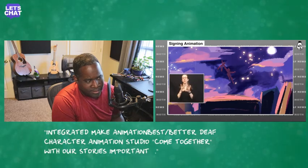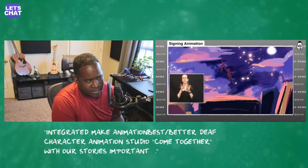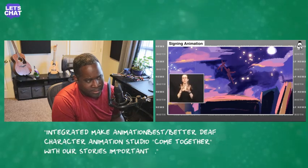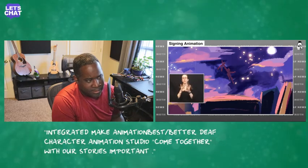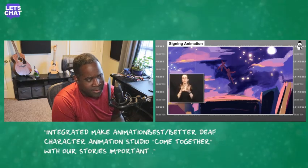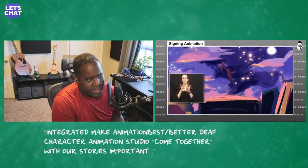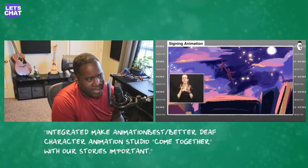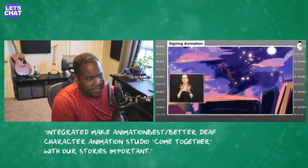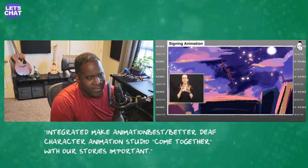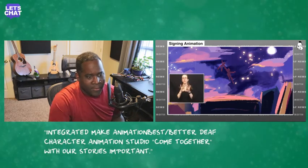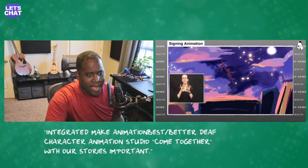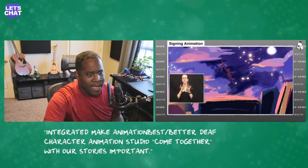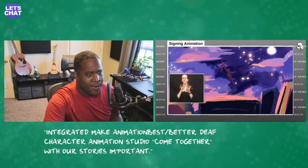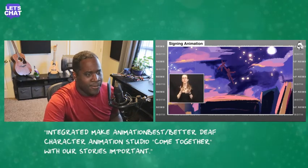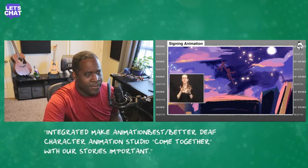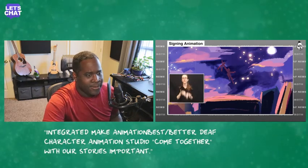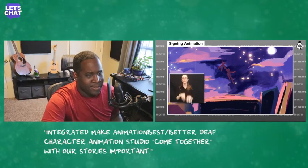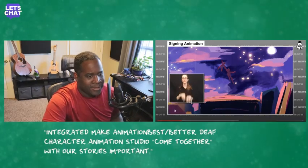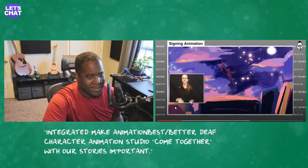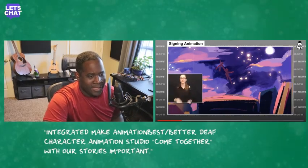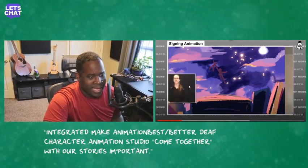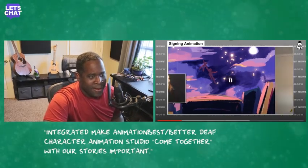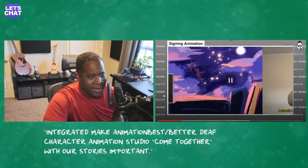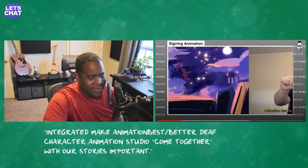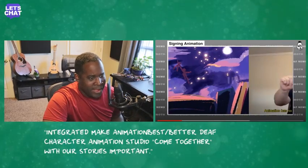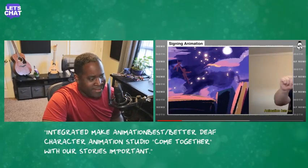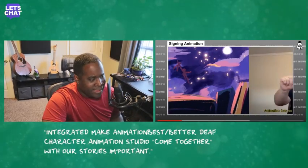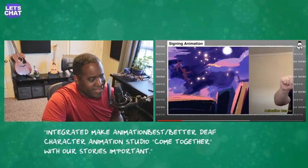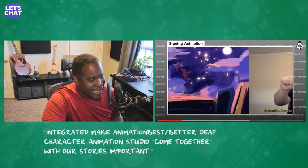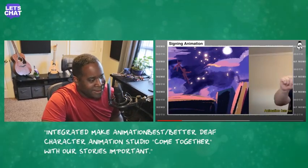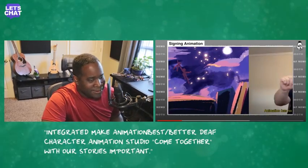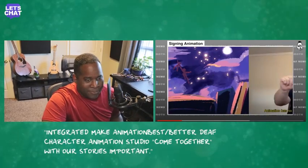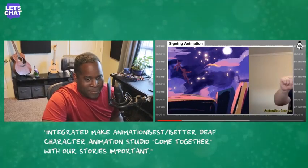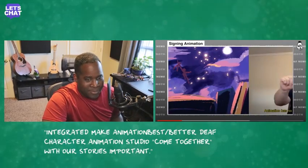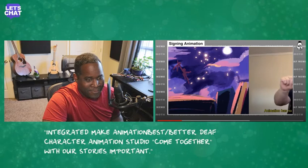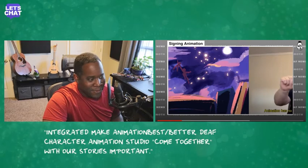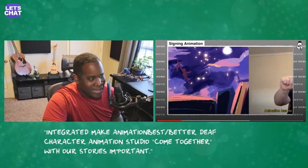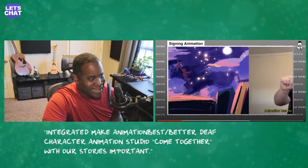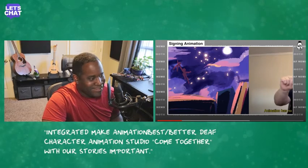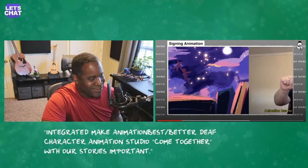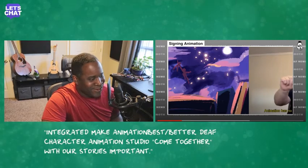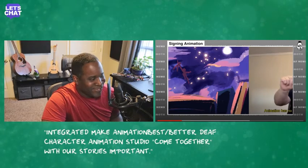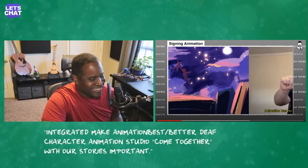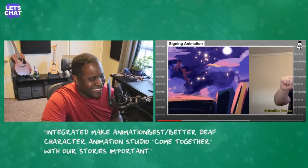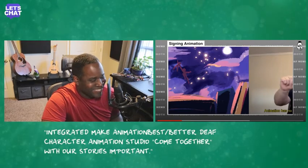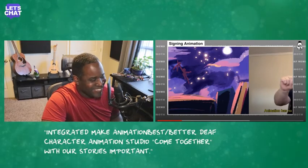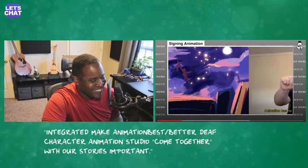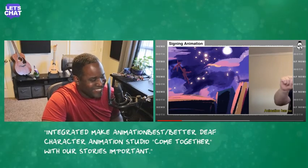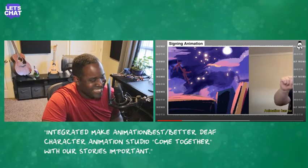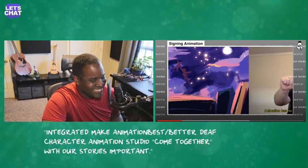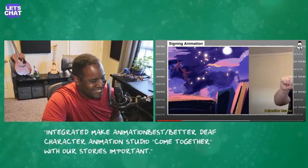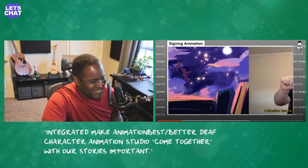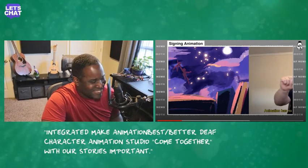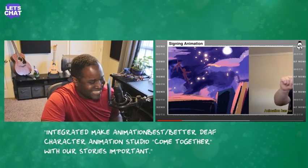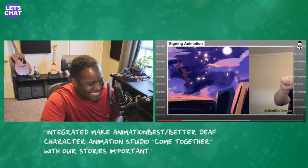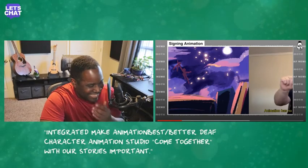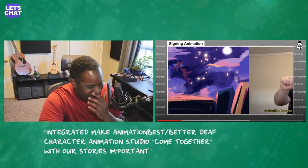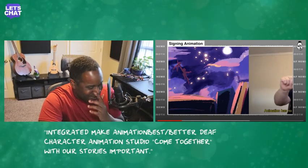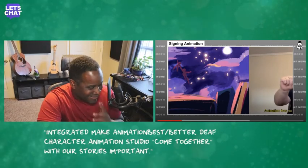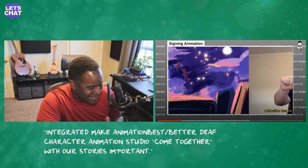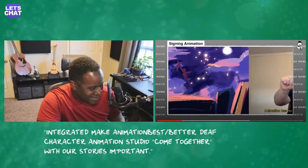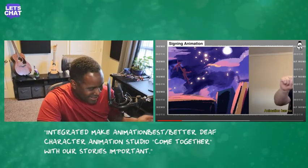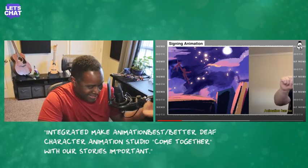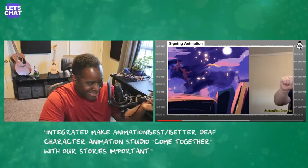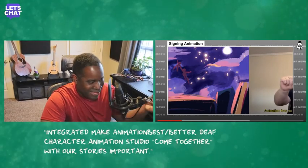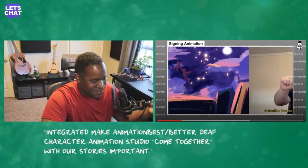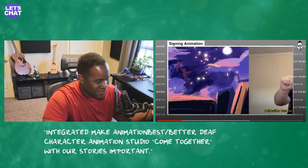important. Okay, so how would I translate that before we get to before we get to whatever it said in the